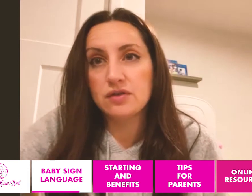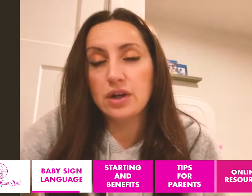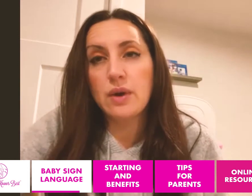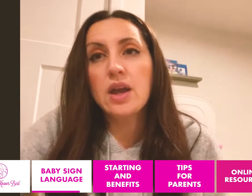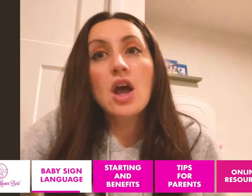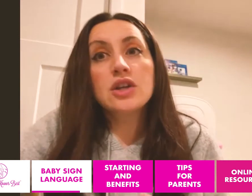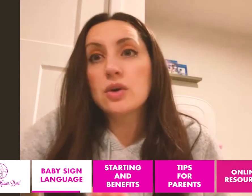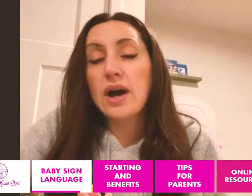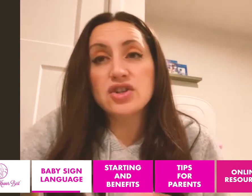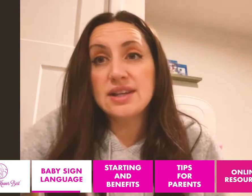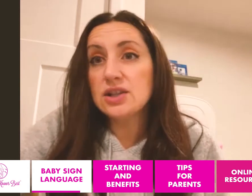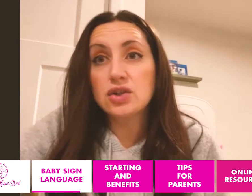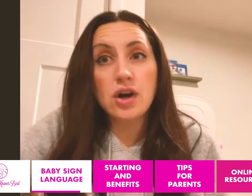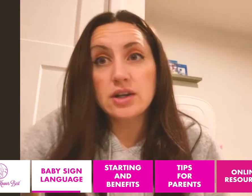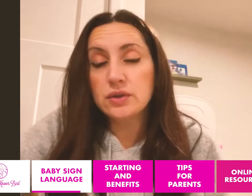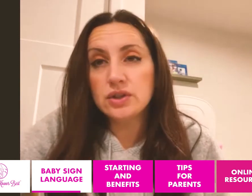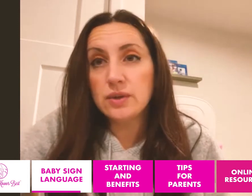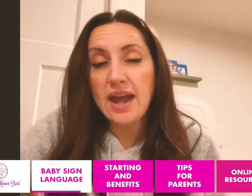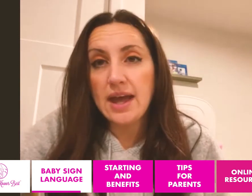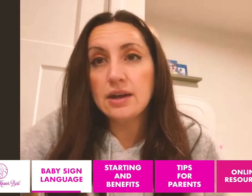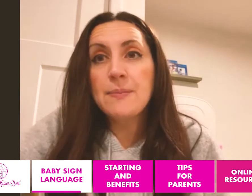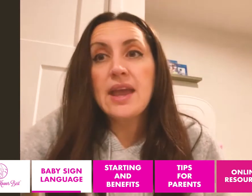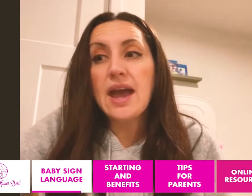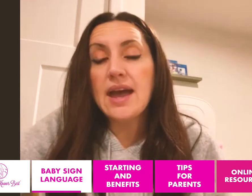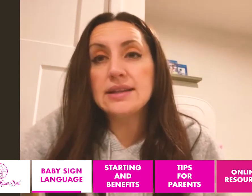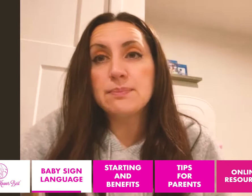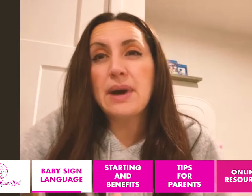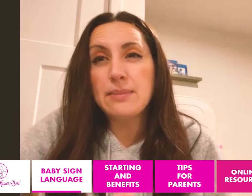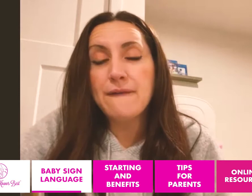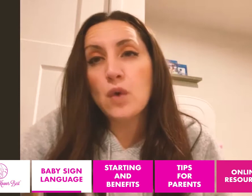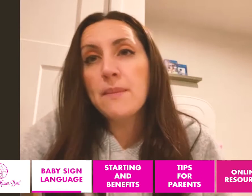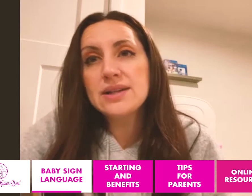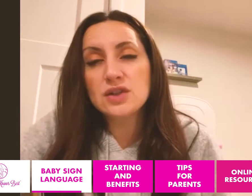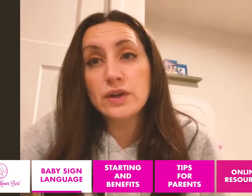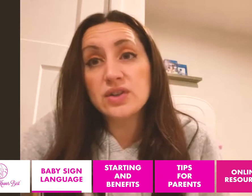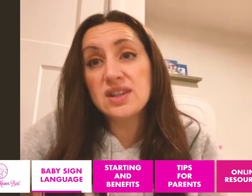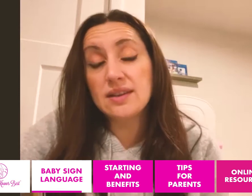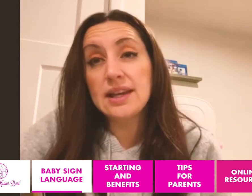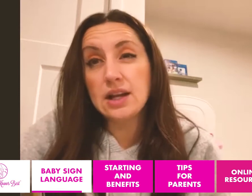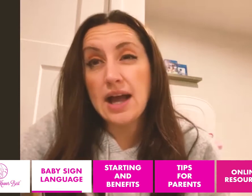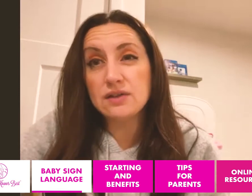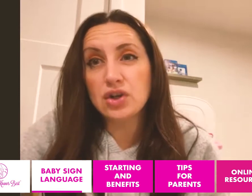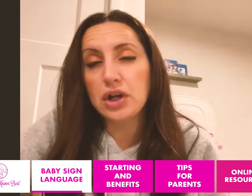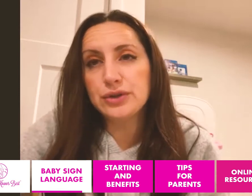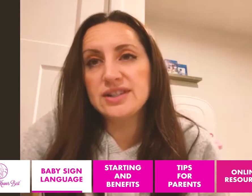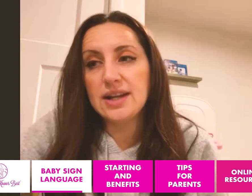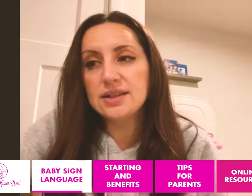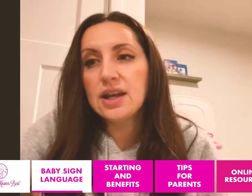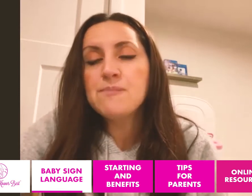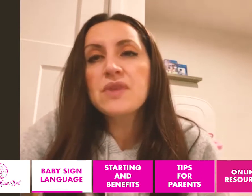away. So I just say start as soon as you can. And by about 4 months is when you'll see that they can kind of start understanding it. And you